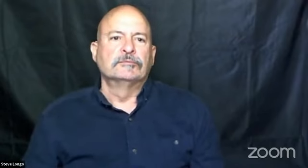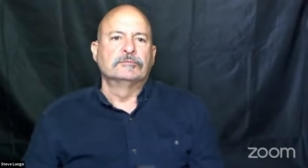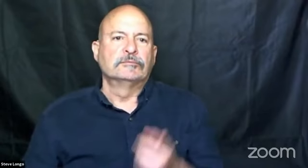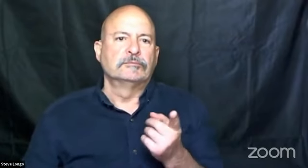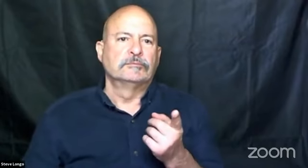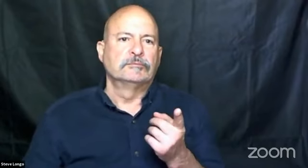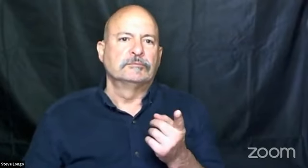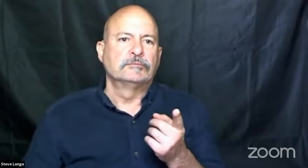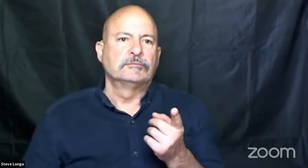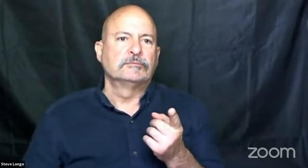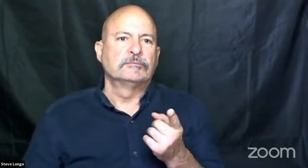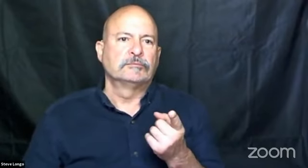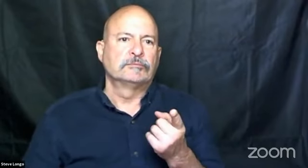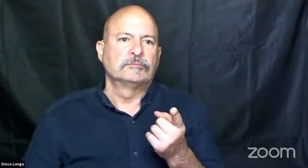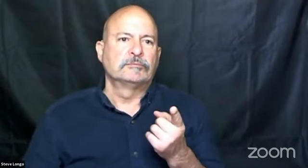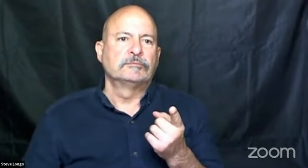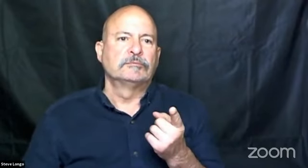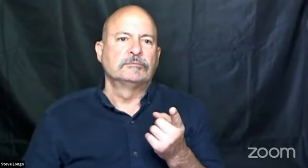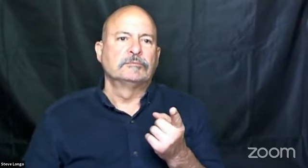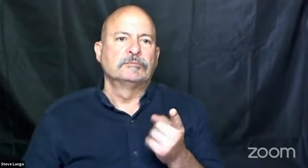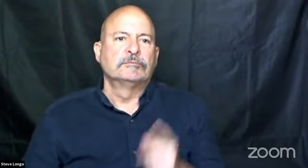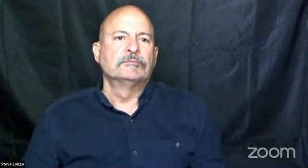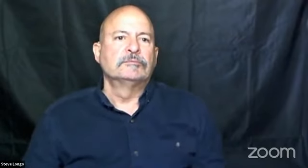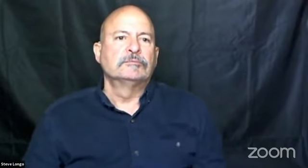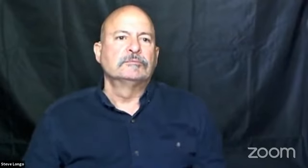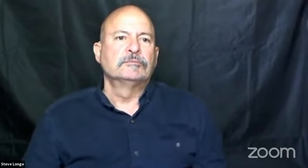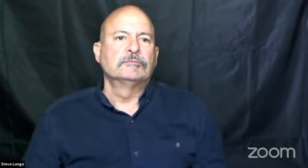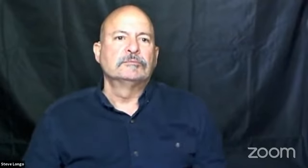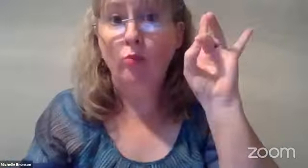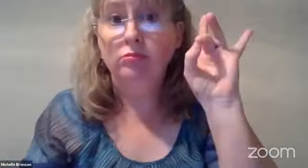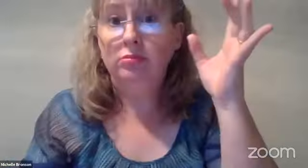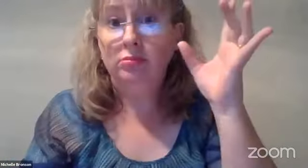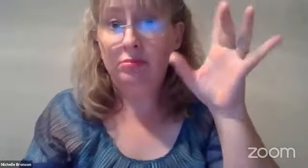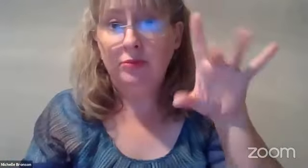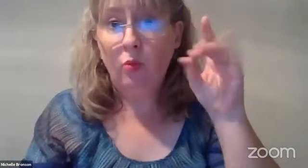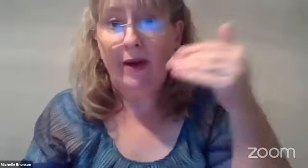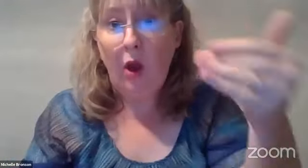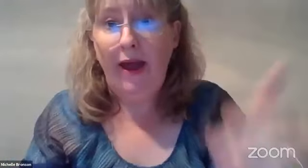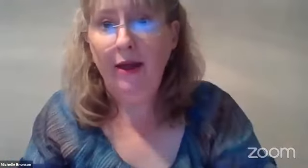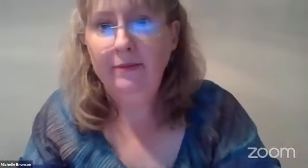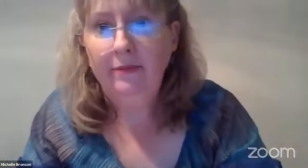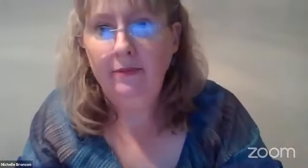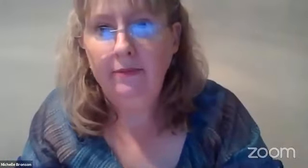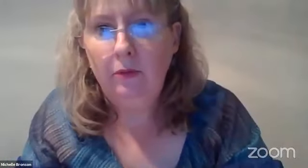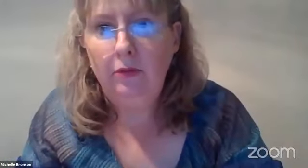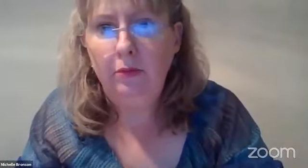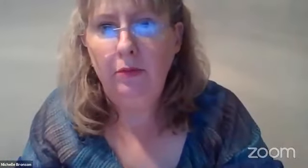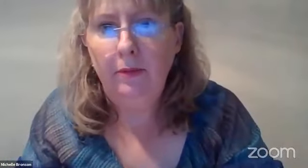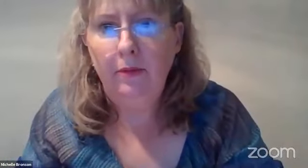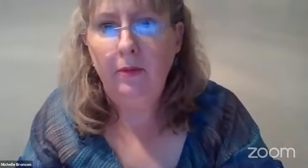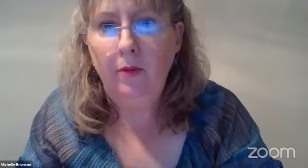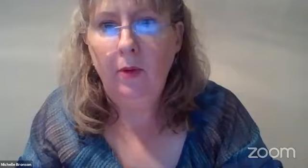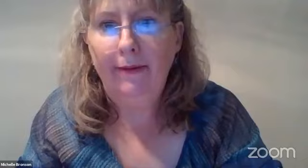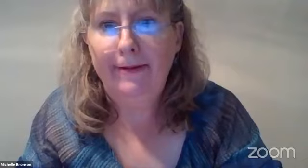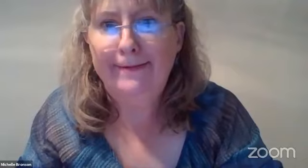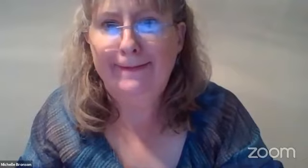And then Trisha's clarifying, I'll have to spotlight whoever's speaking at the time. Michelle said, I just found the numbers. Do you want me to go